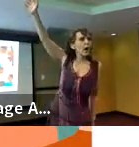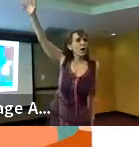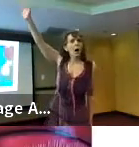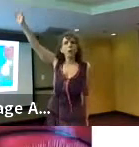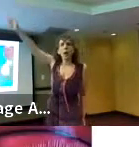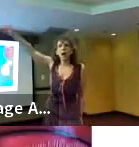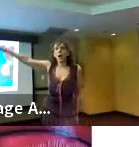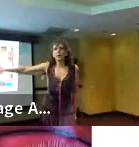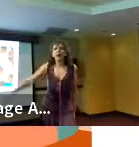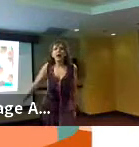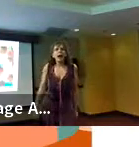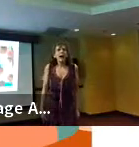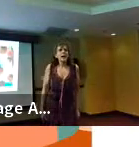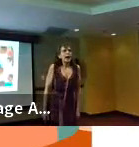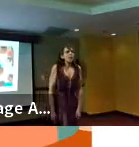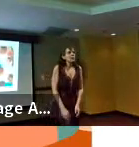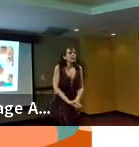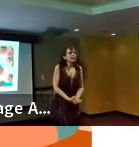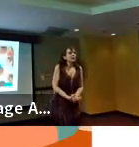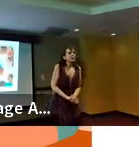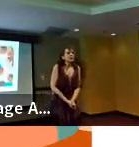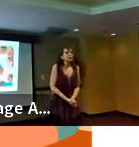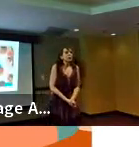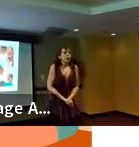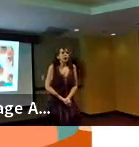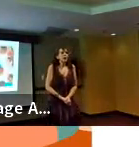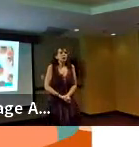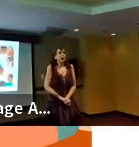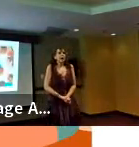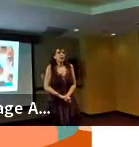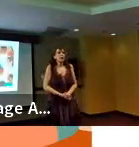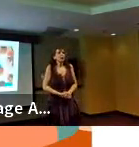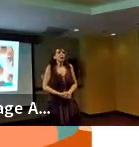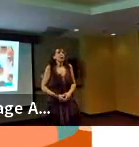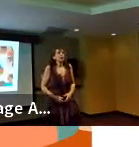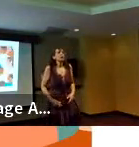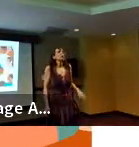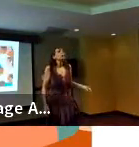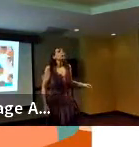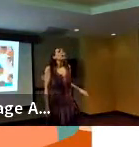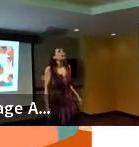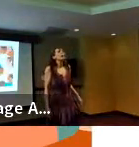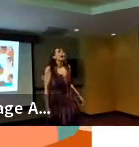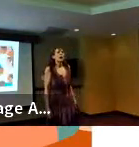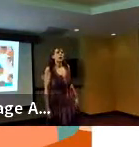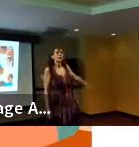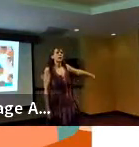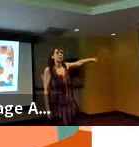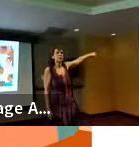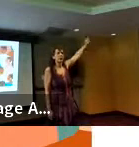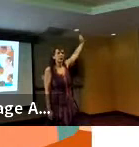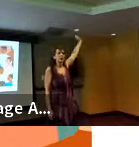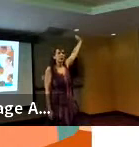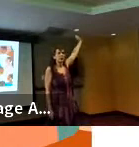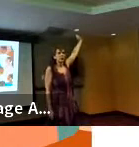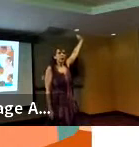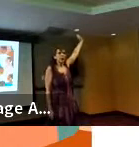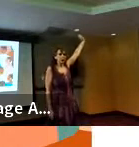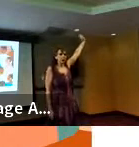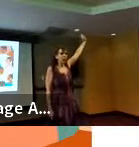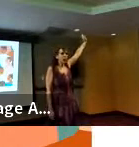you, woo, all right. And how many people here are here today because they're first learning about